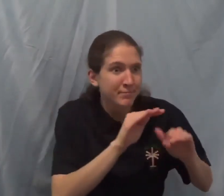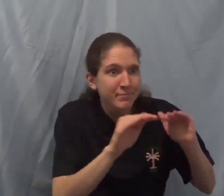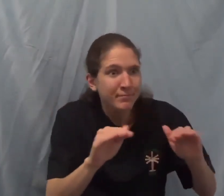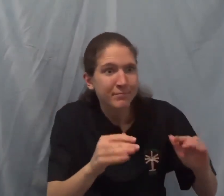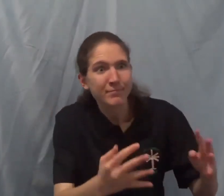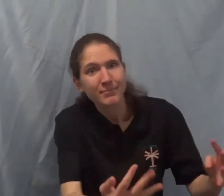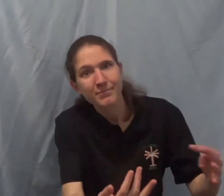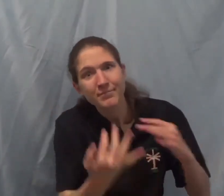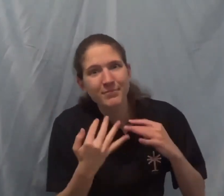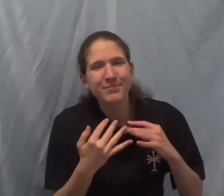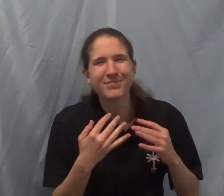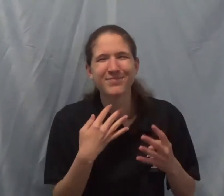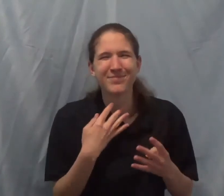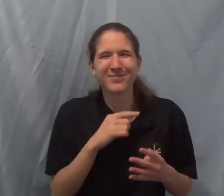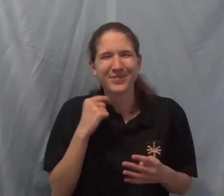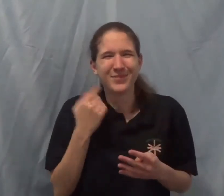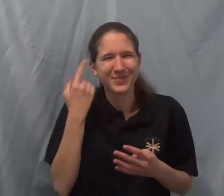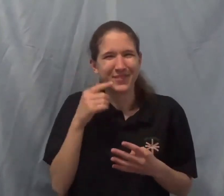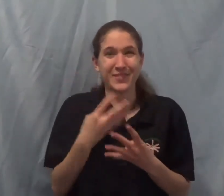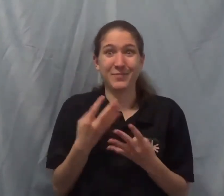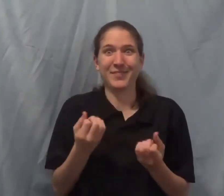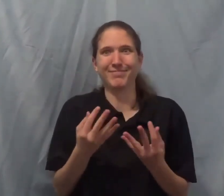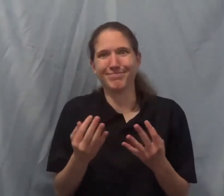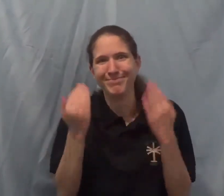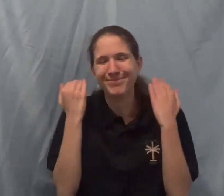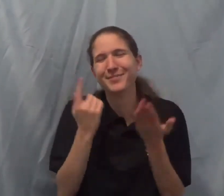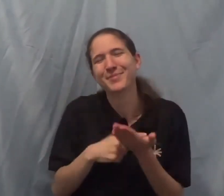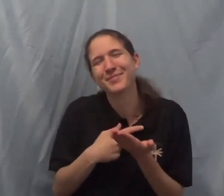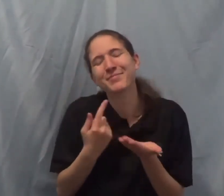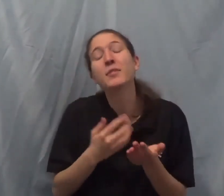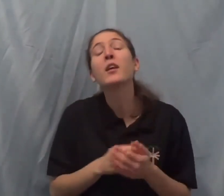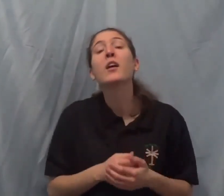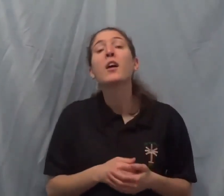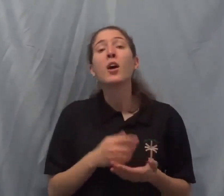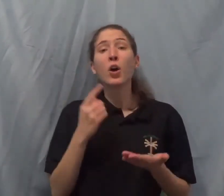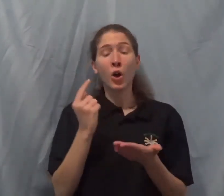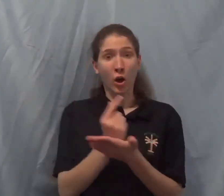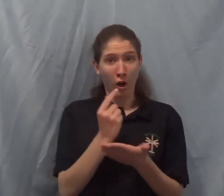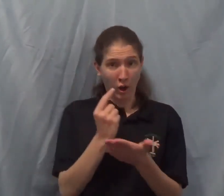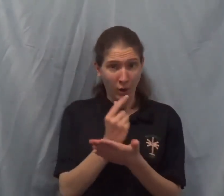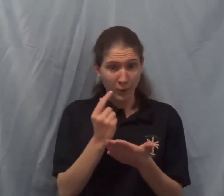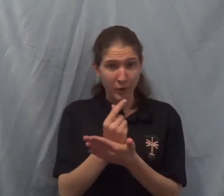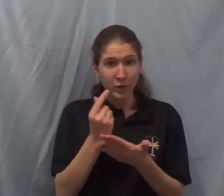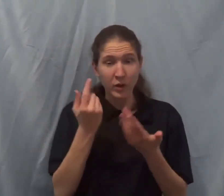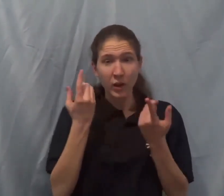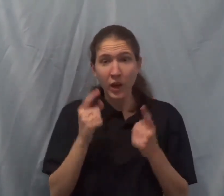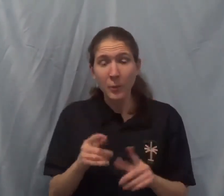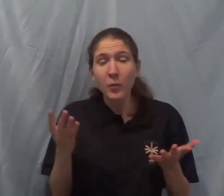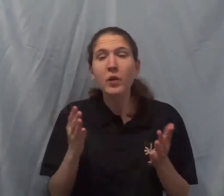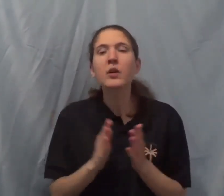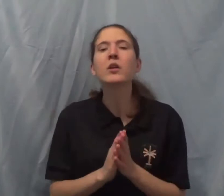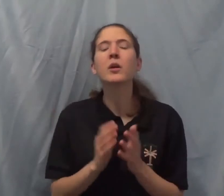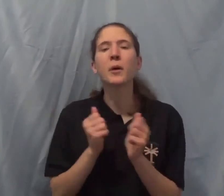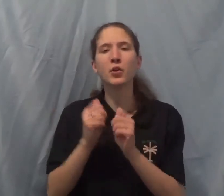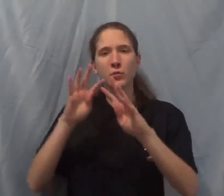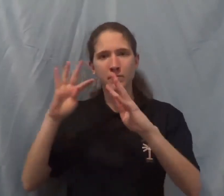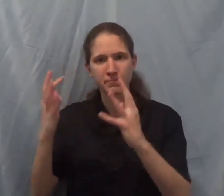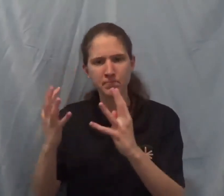indeed and appeared to Simon. Then they told what had happened on the road and how he was known to them in the breaking of the